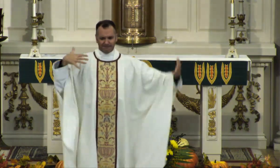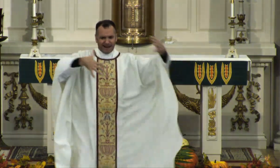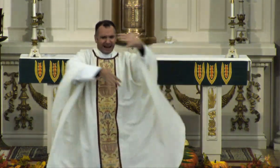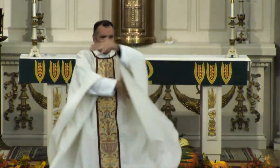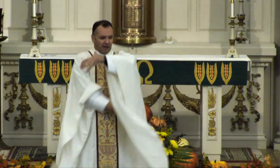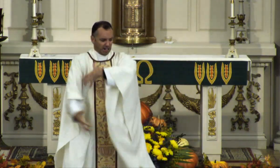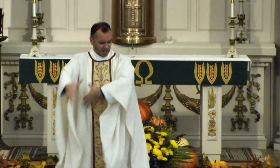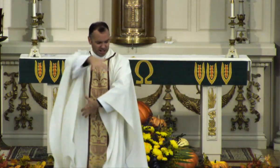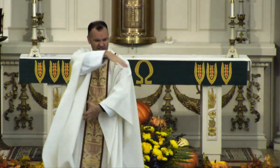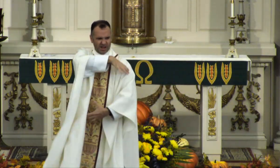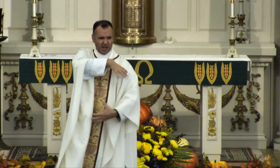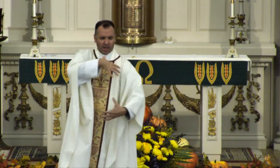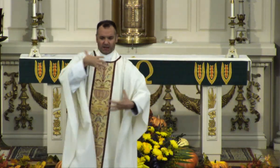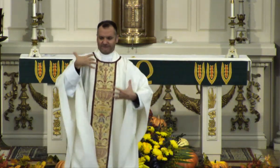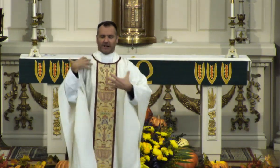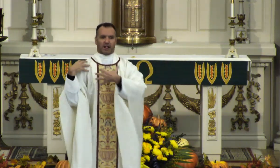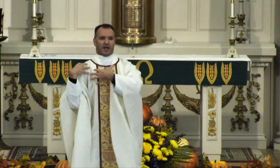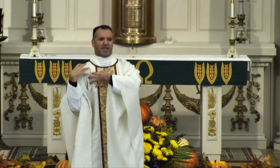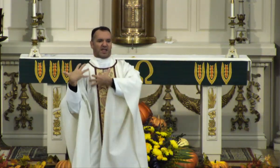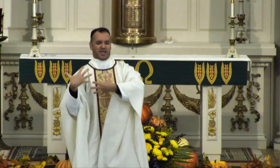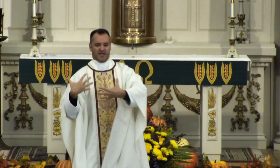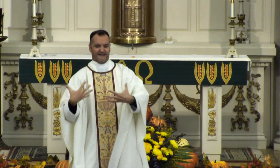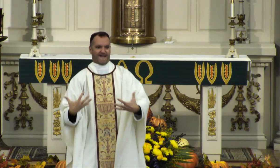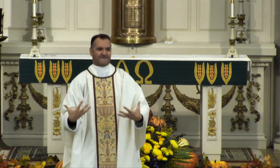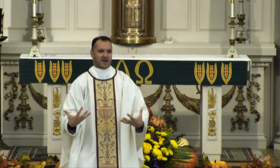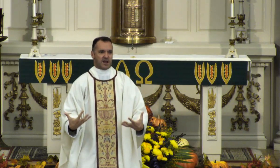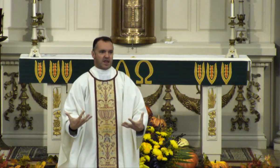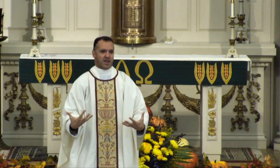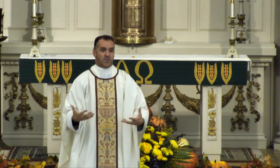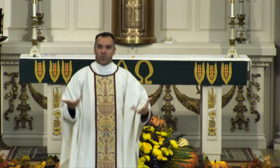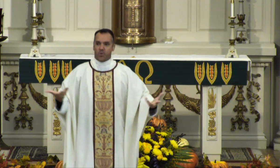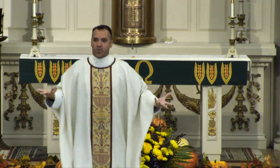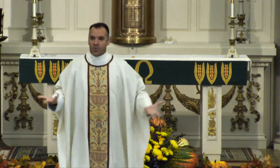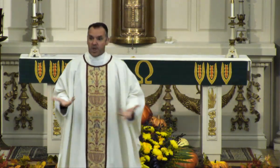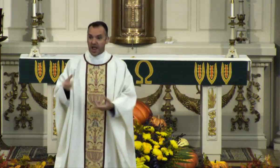and saw her carrying a mantle that was heavy.